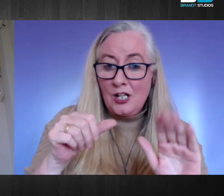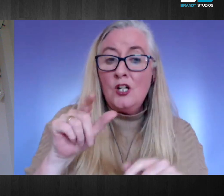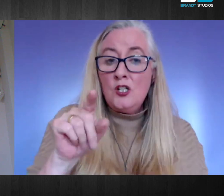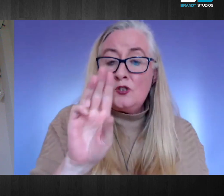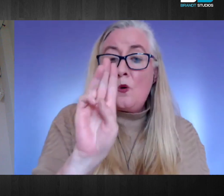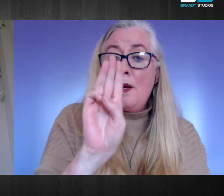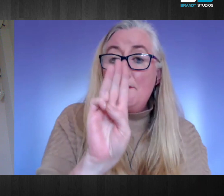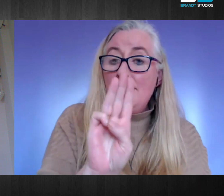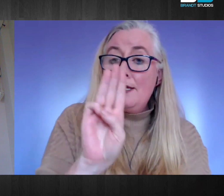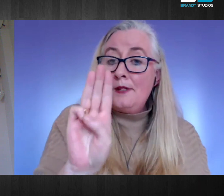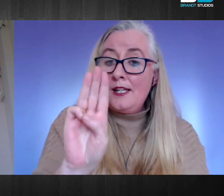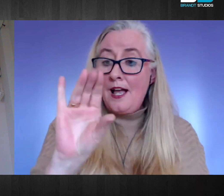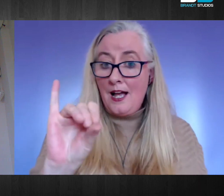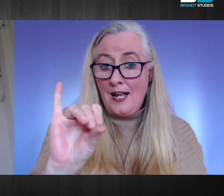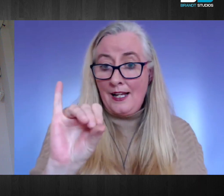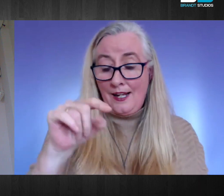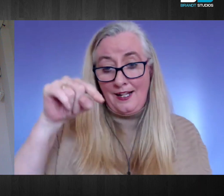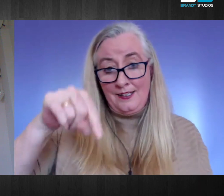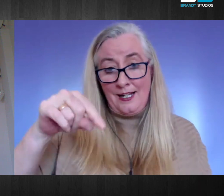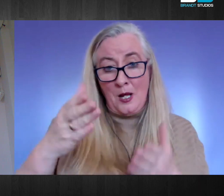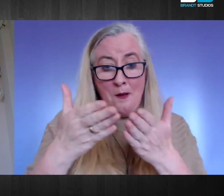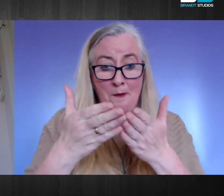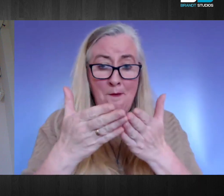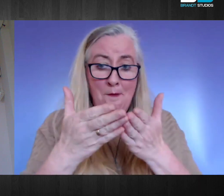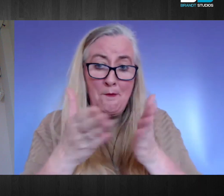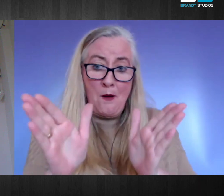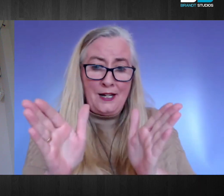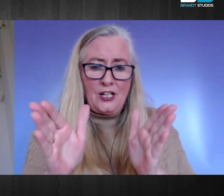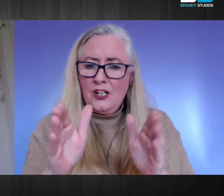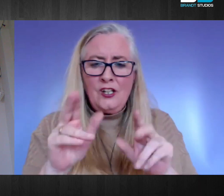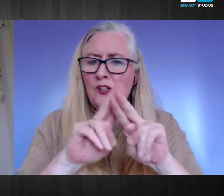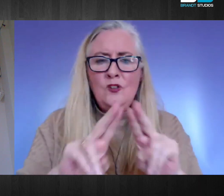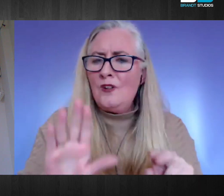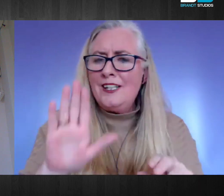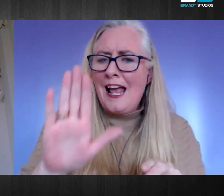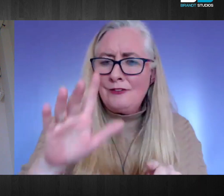the public part, does not have to be condition specific in order to